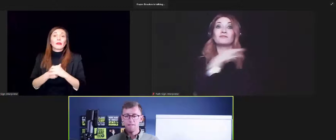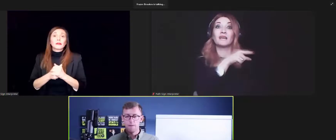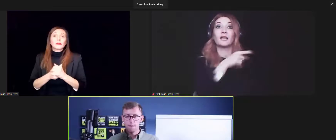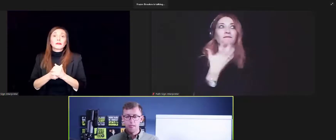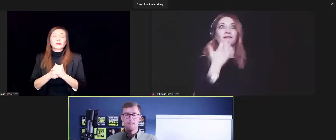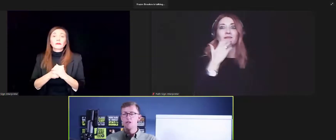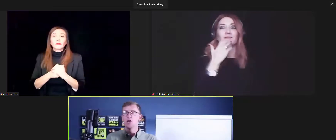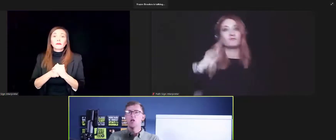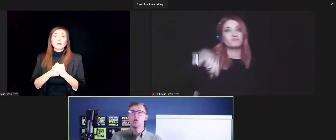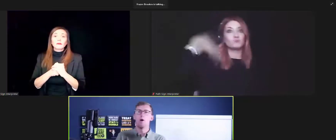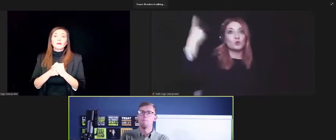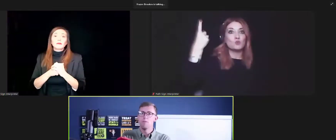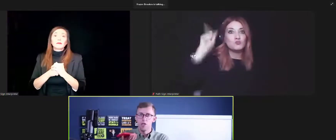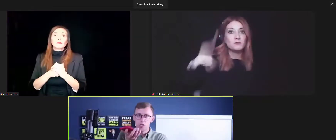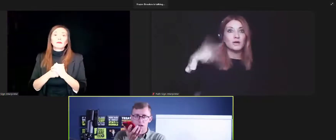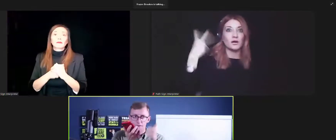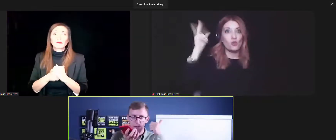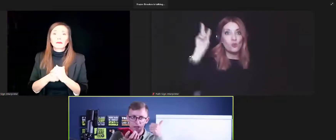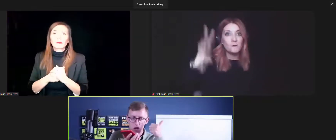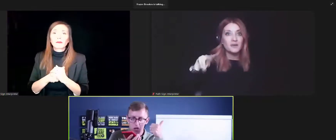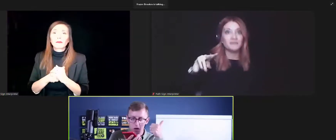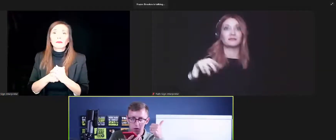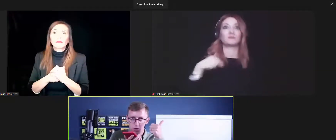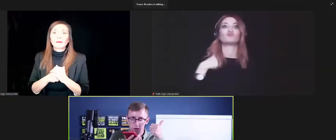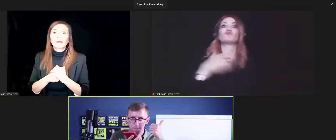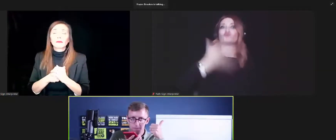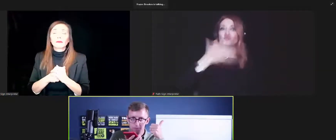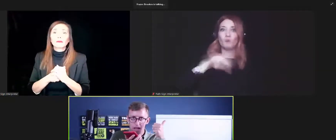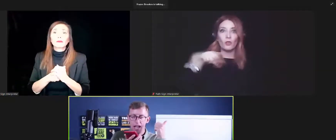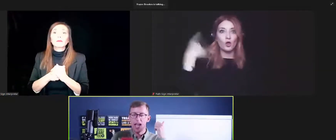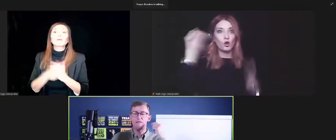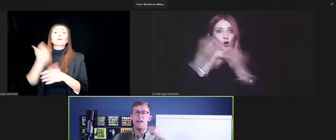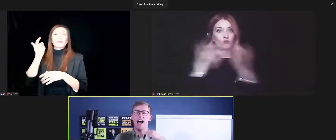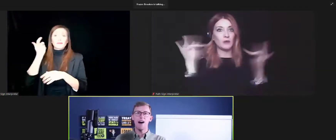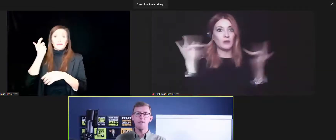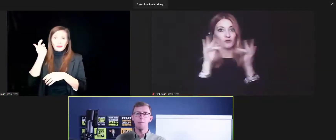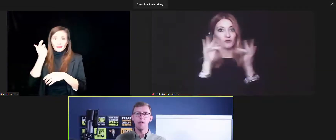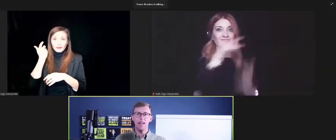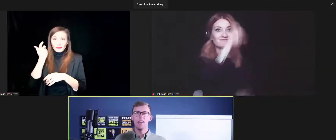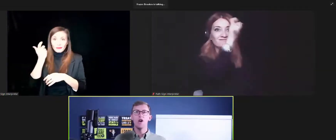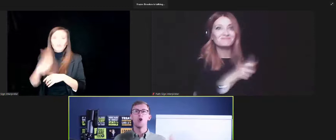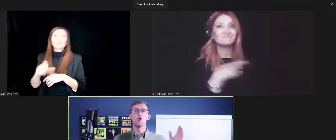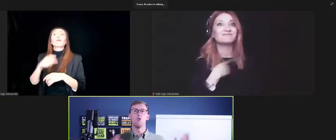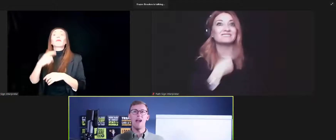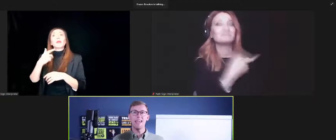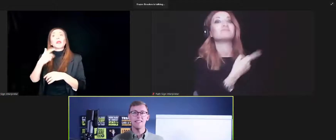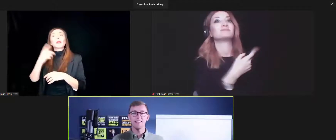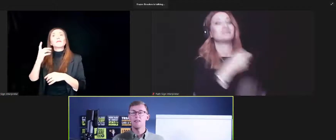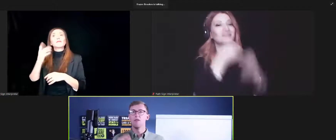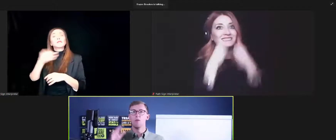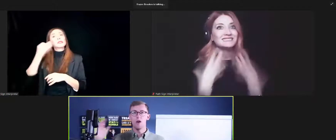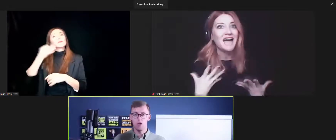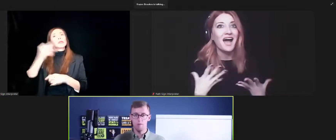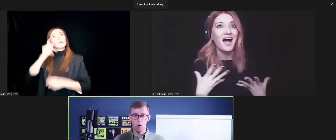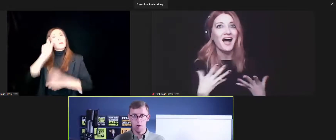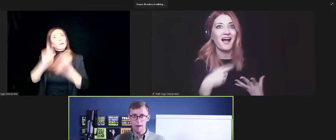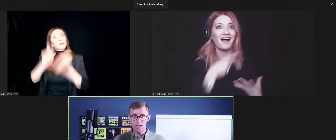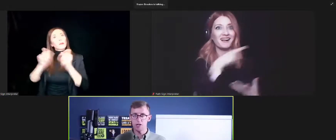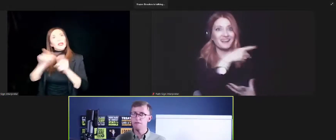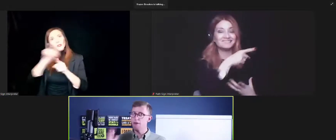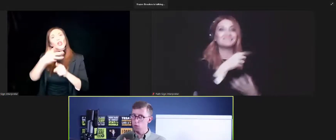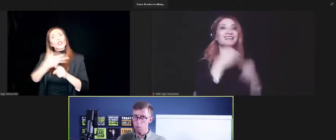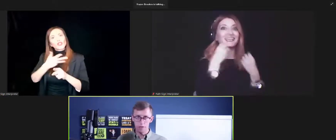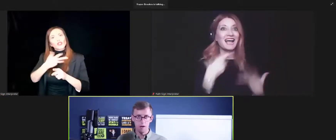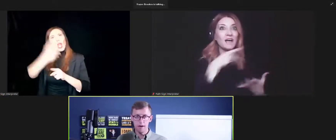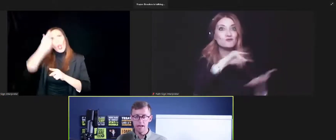it. So send 50 voice notes. If they have a plan, great. Wish them all the best